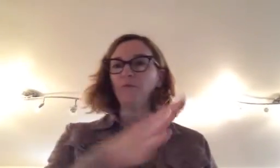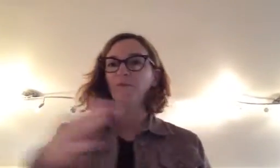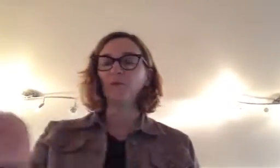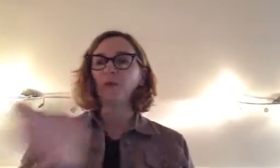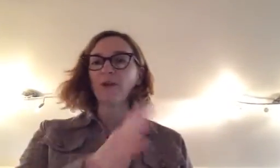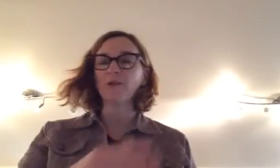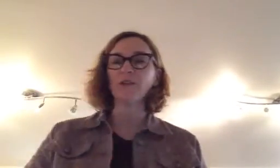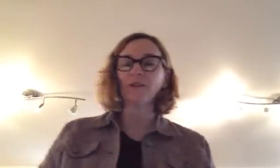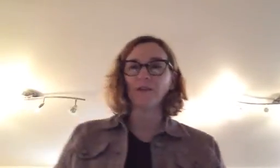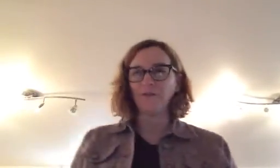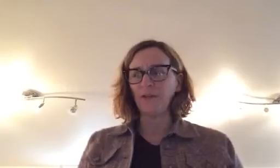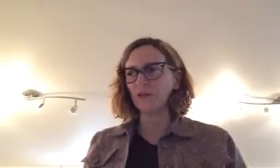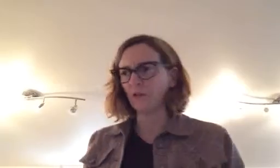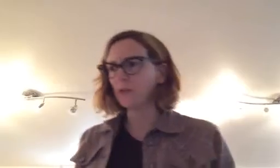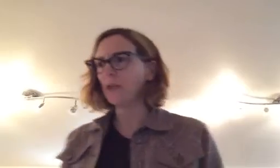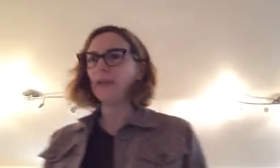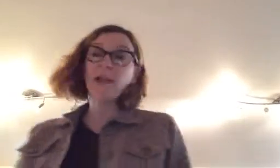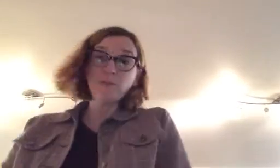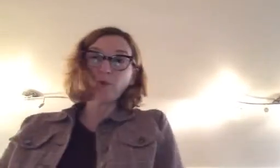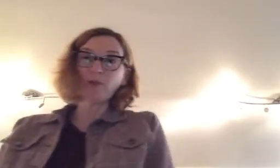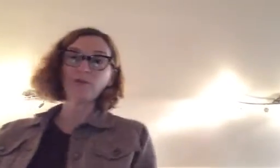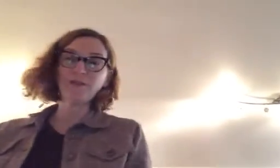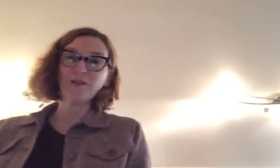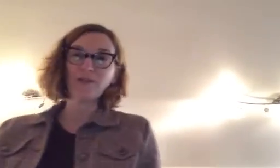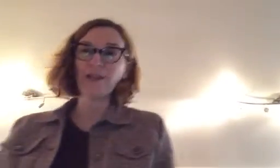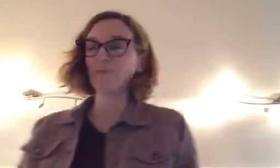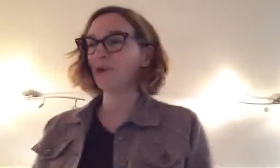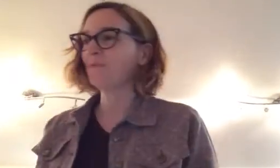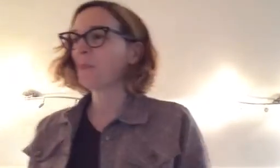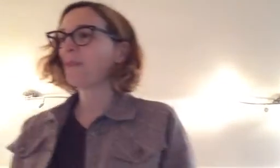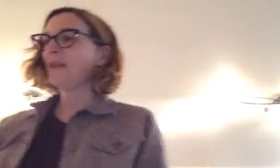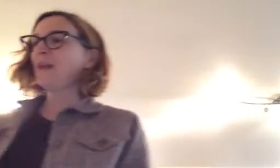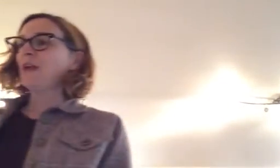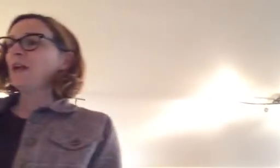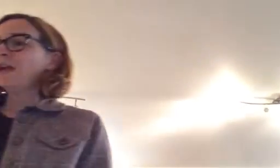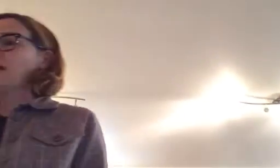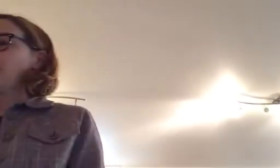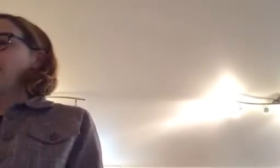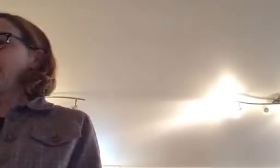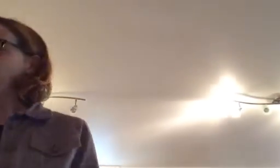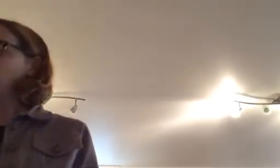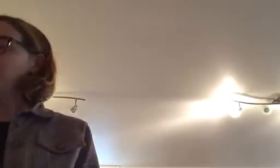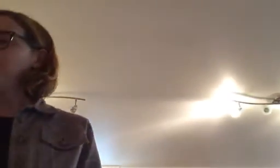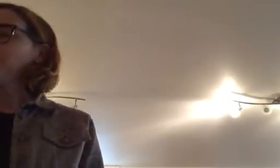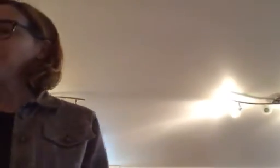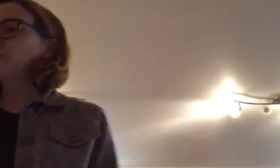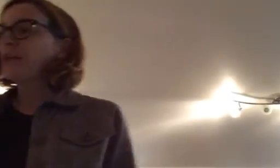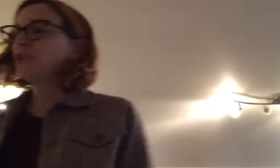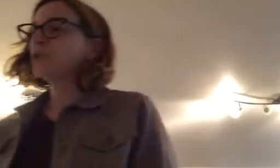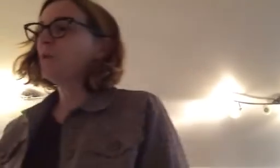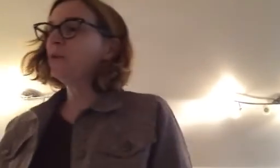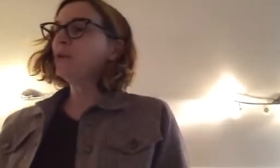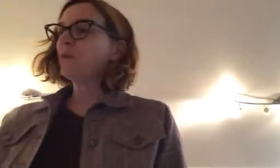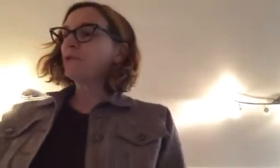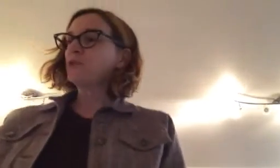movement between Paris and London and the philosophes. And Edinburgh too, let's not forget Edinburgh. After 1815, this changes. Napoleon and revolution